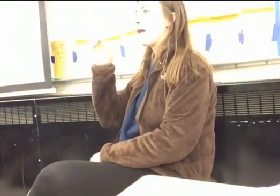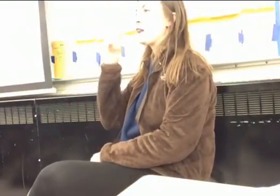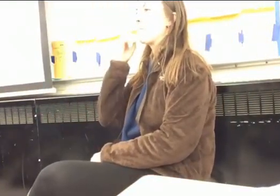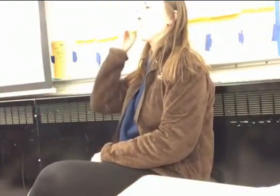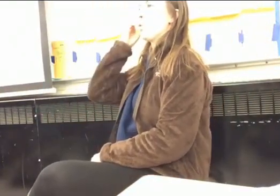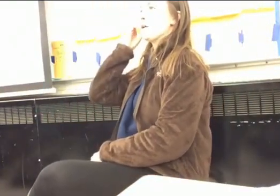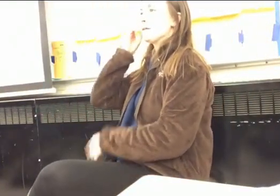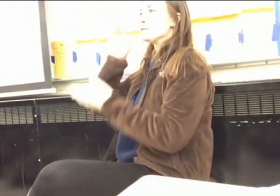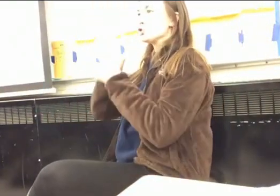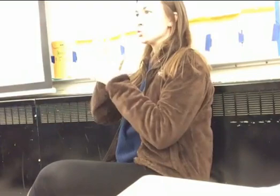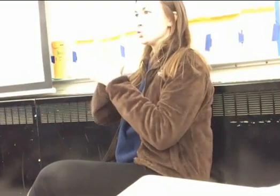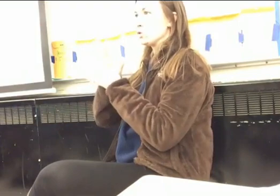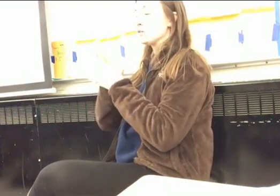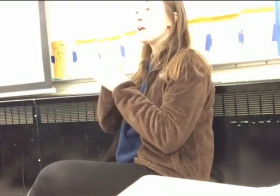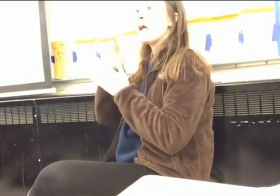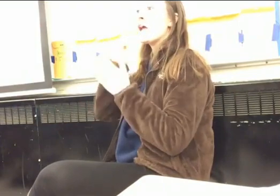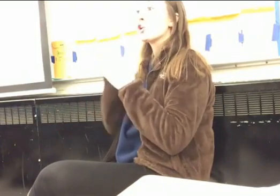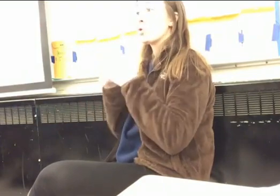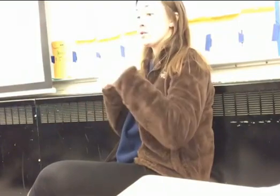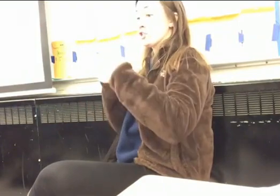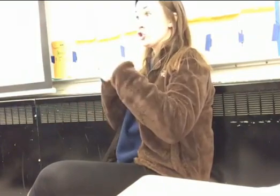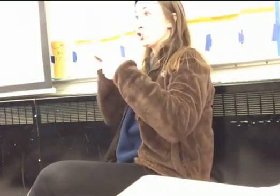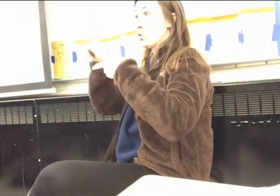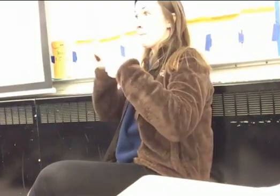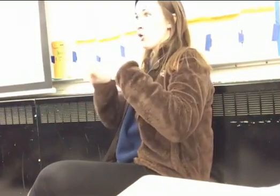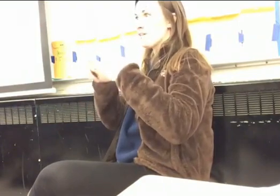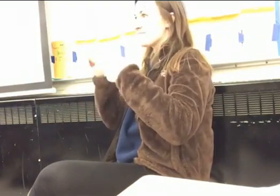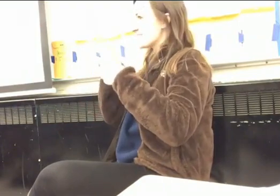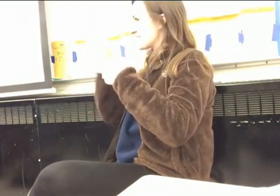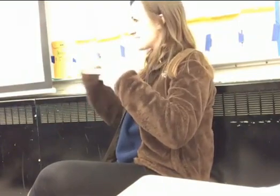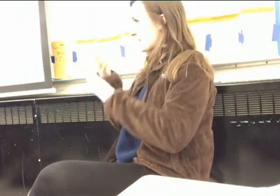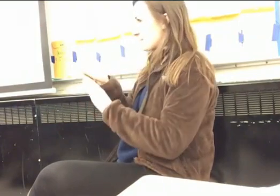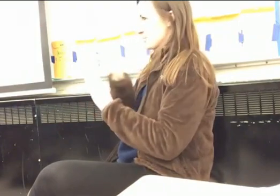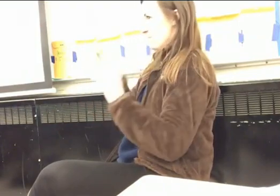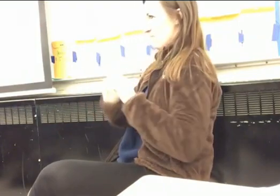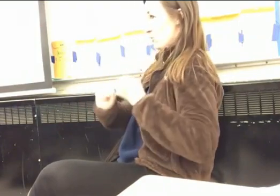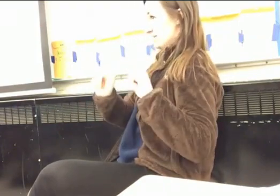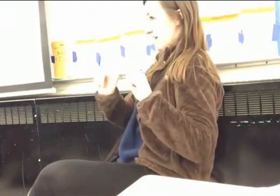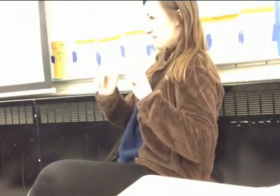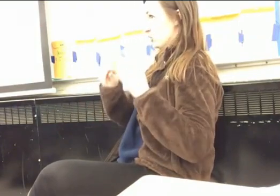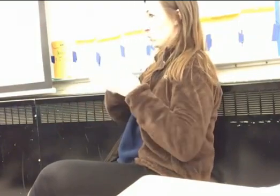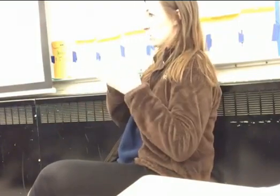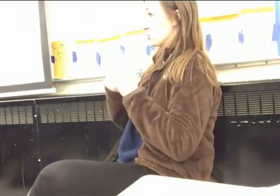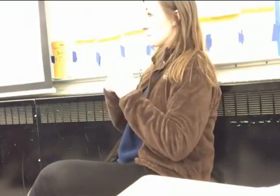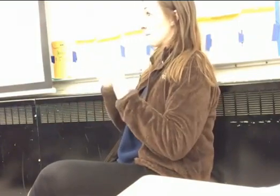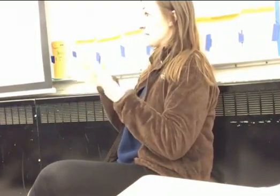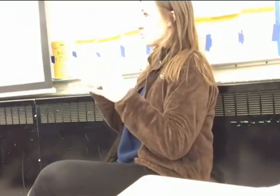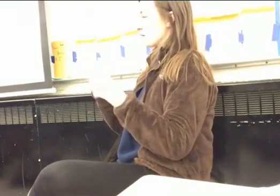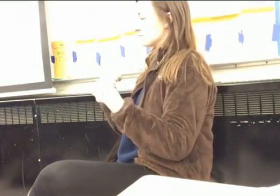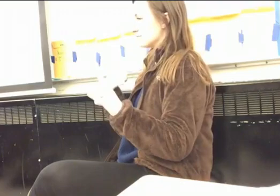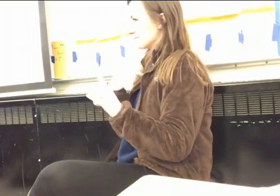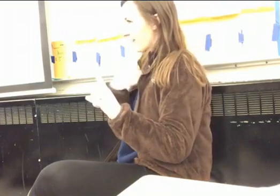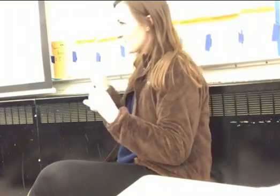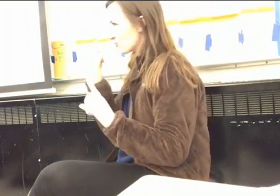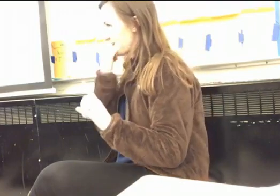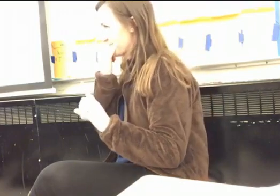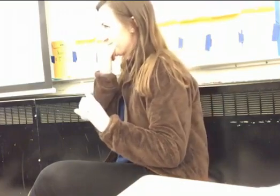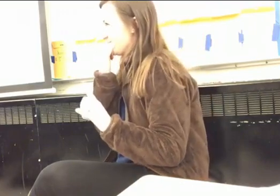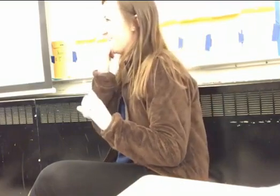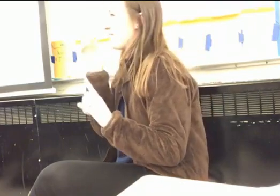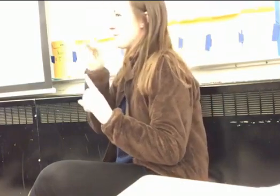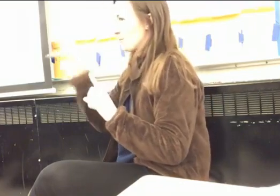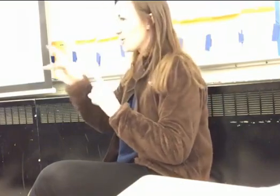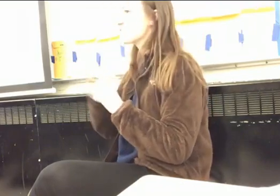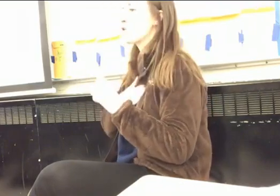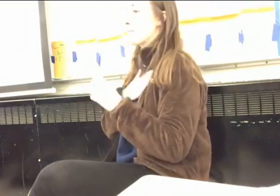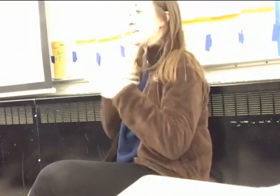two bullets are the exact same bullets from the thing before. Which means I screwed up. So if you'll go ahead and cross